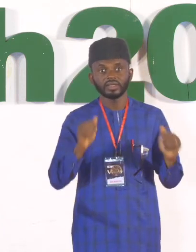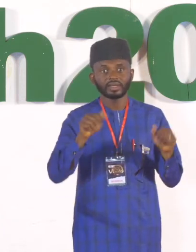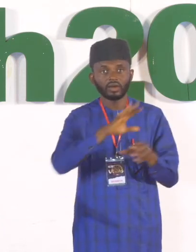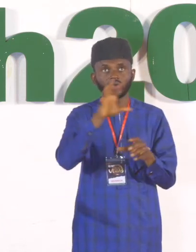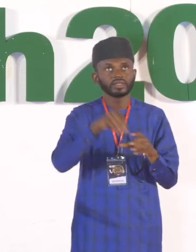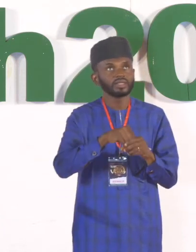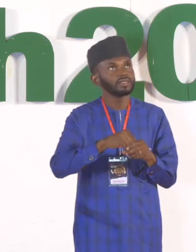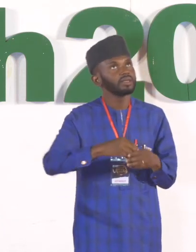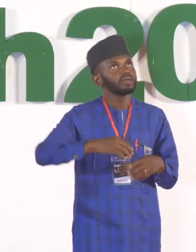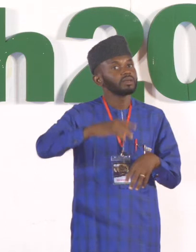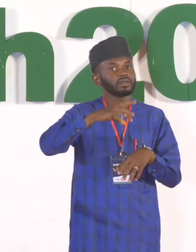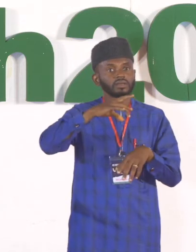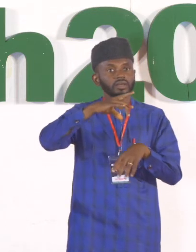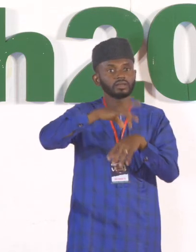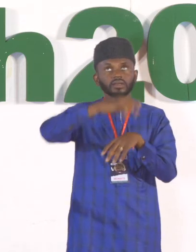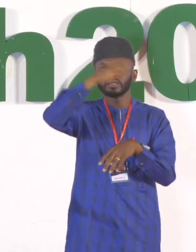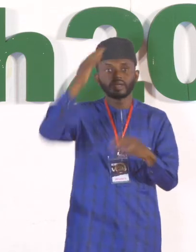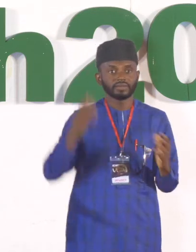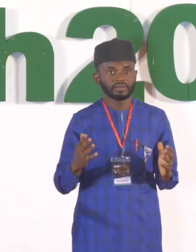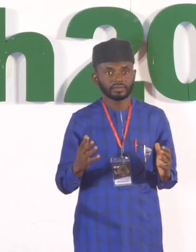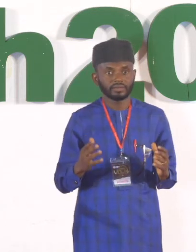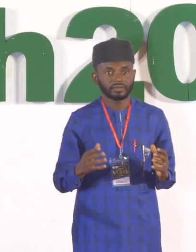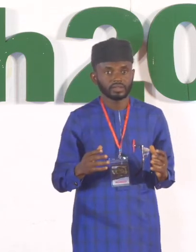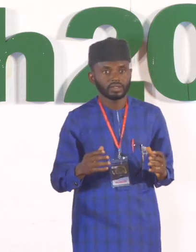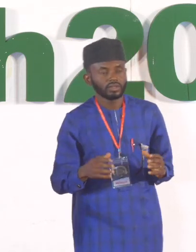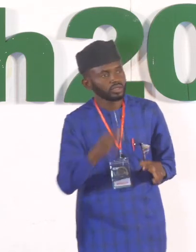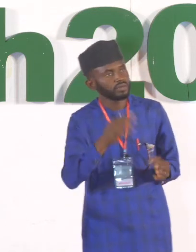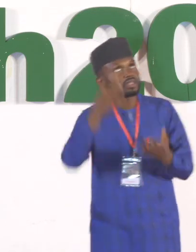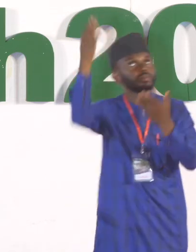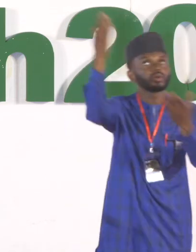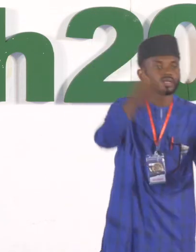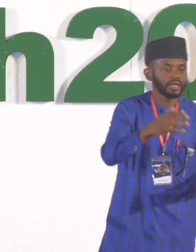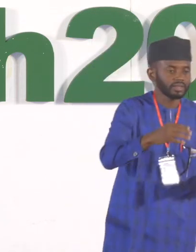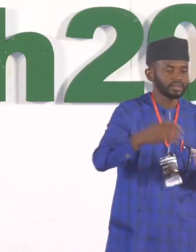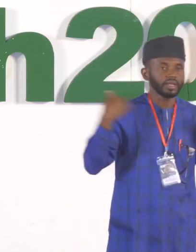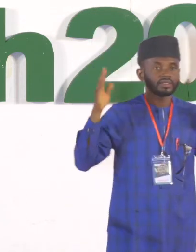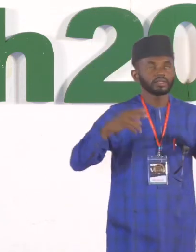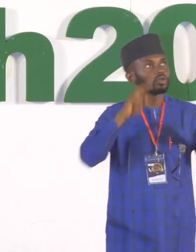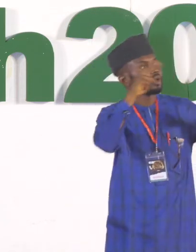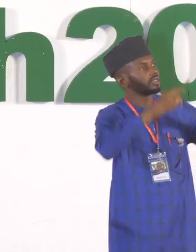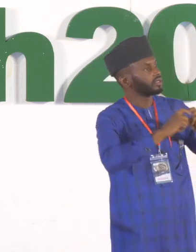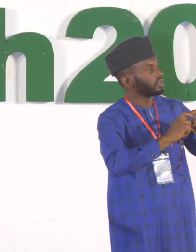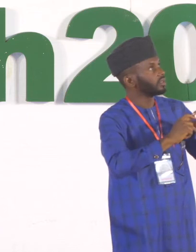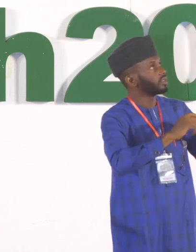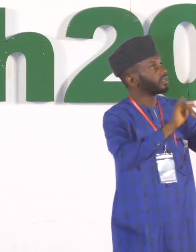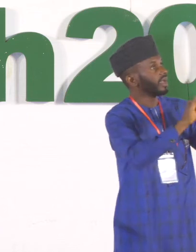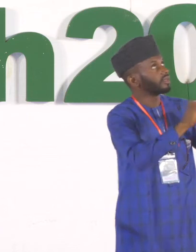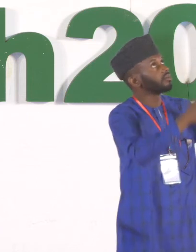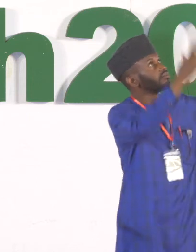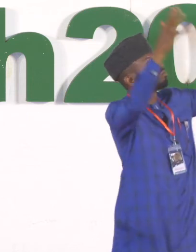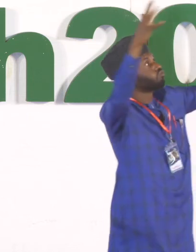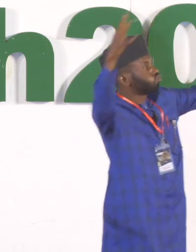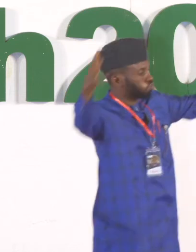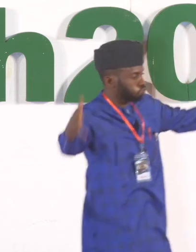the scale is brought, the angels will look at the size and they will be scared. They will say,